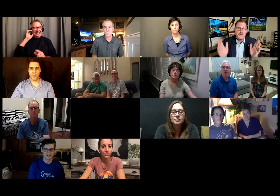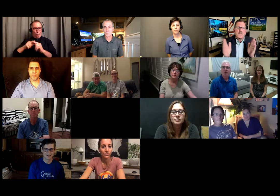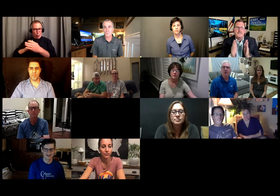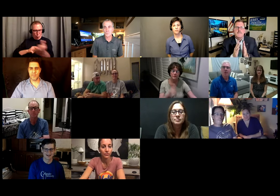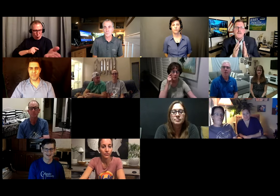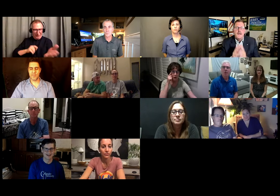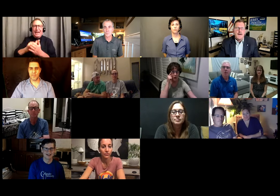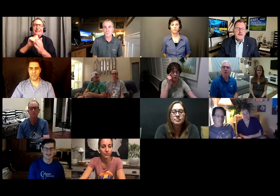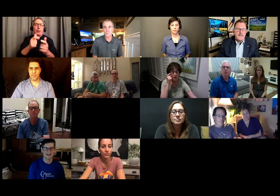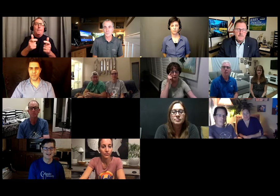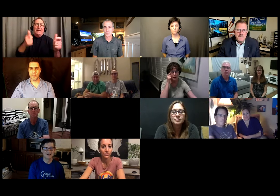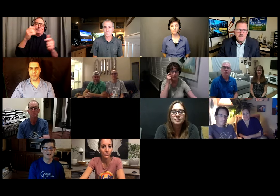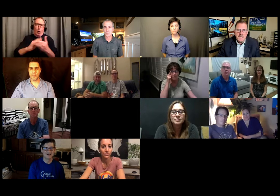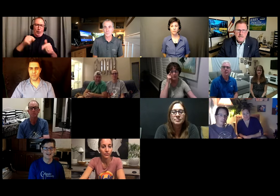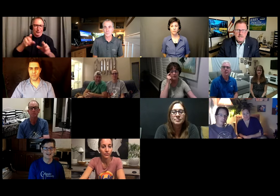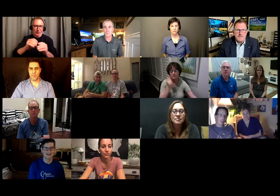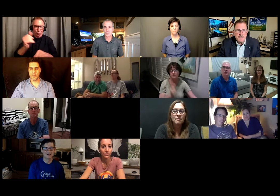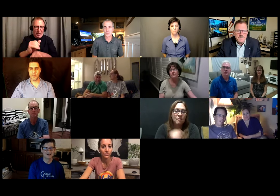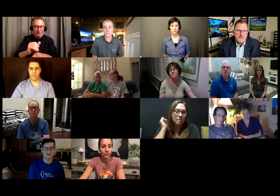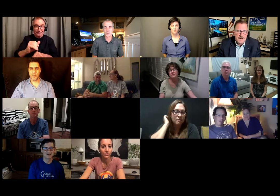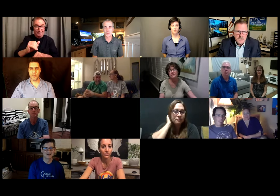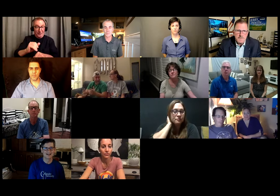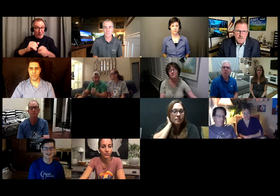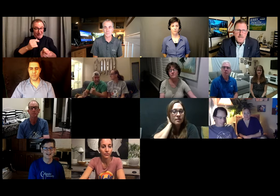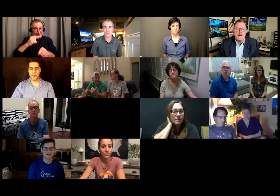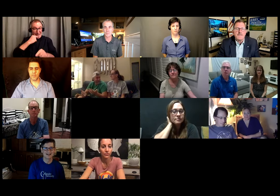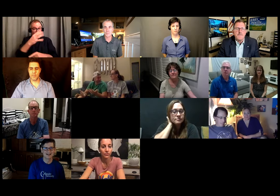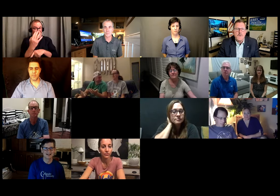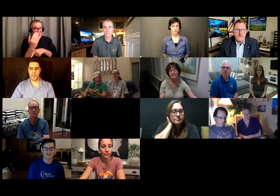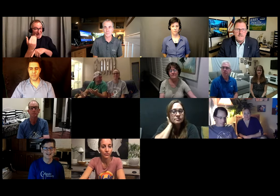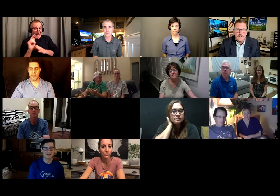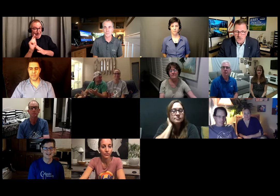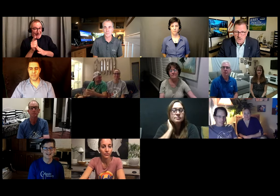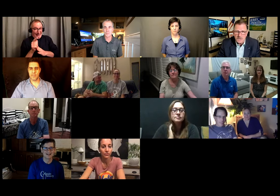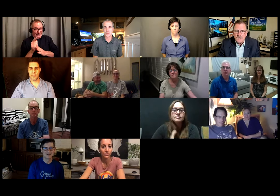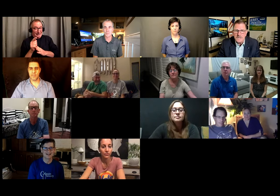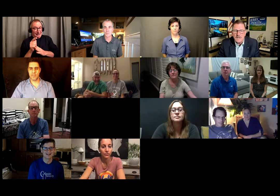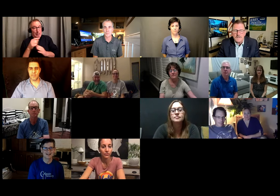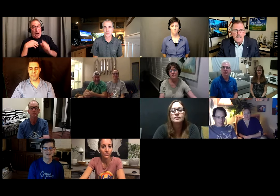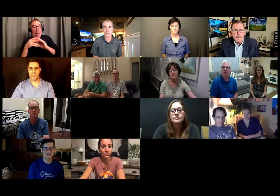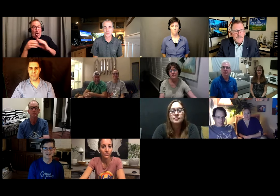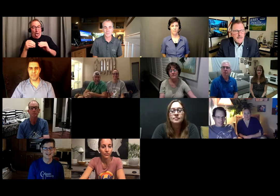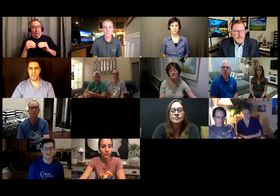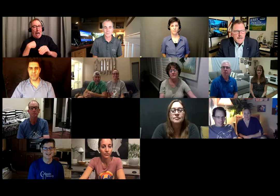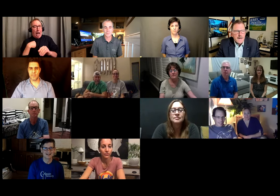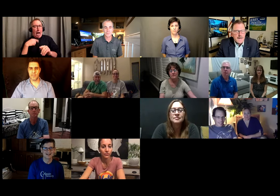not sure that it'll be 15 minutes of discussion by me because I'm more interested in your questions and answering